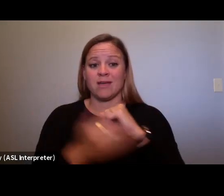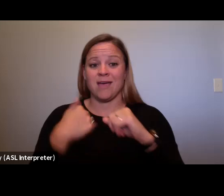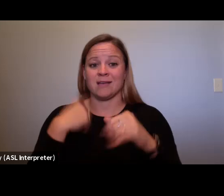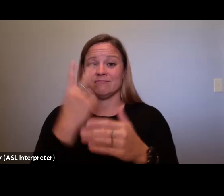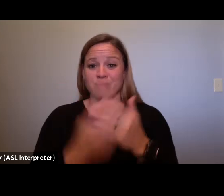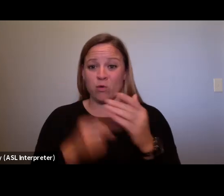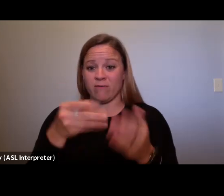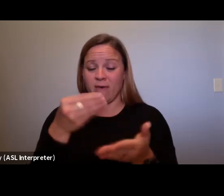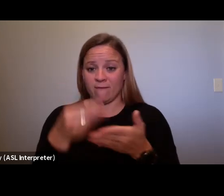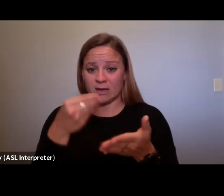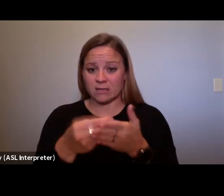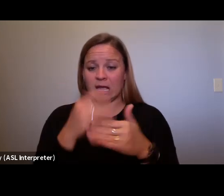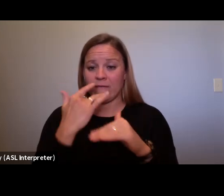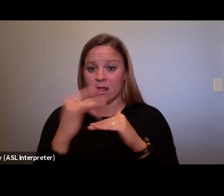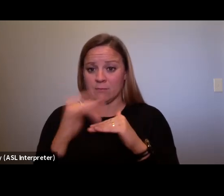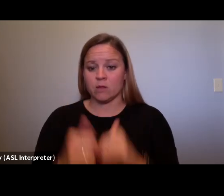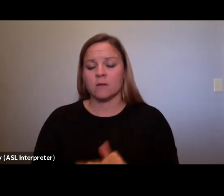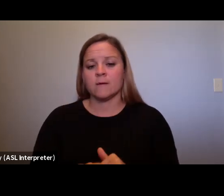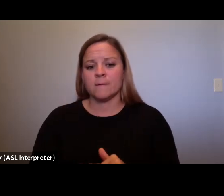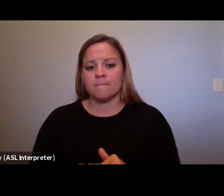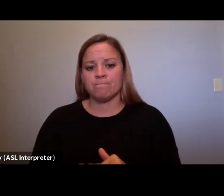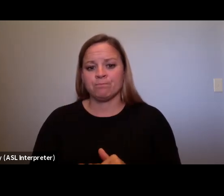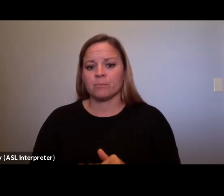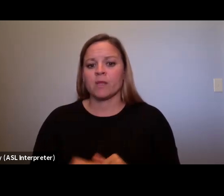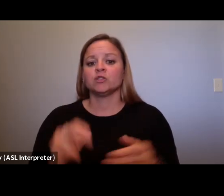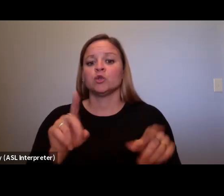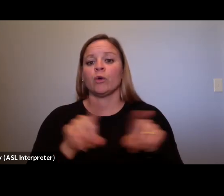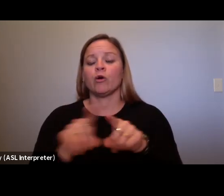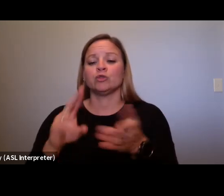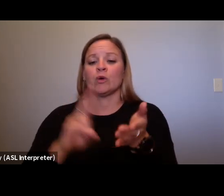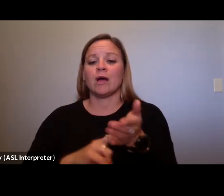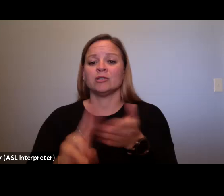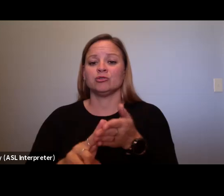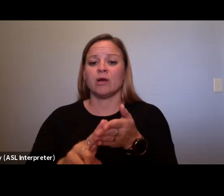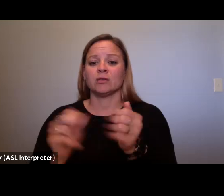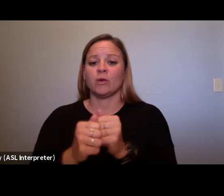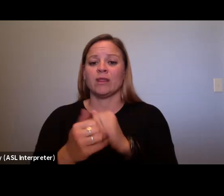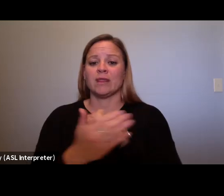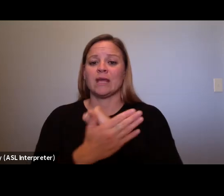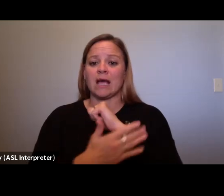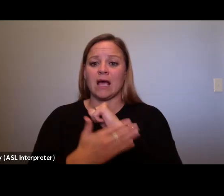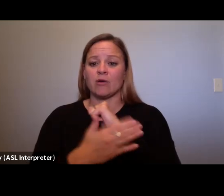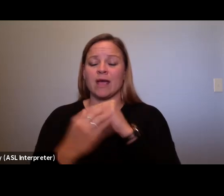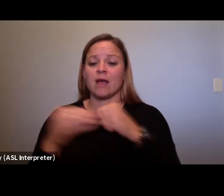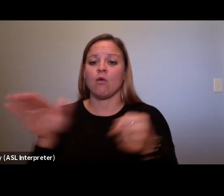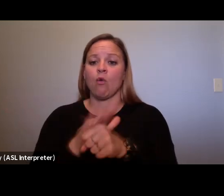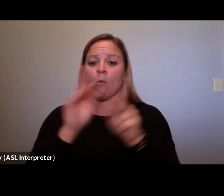funding available. So we also contract and another subcontract with the county and the whole person care.